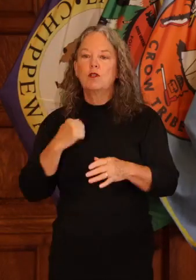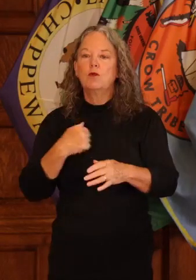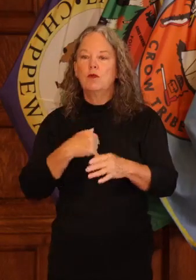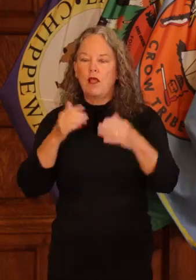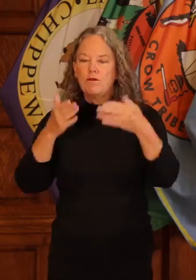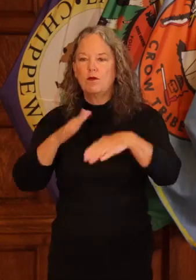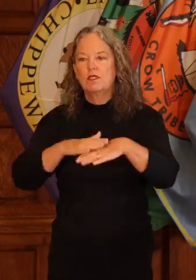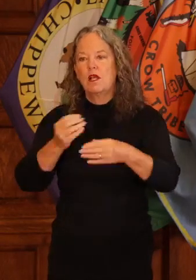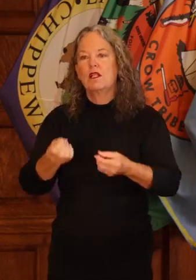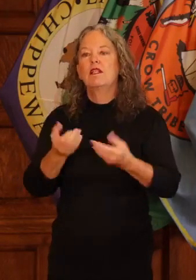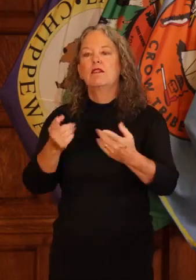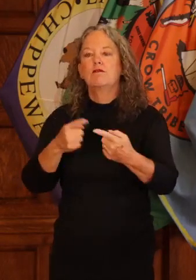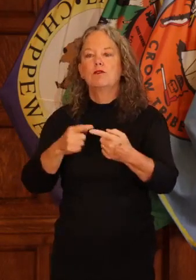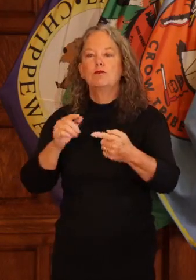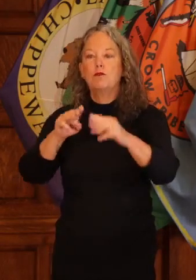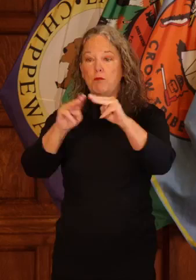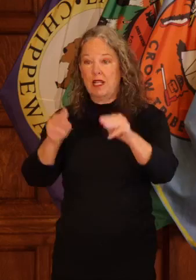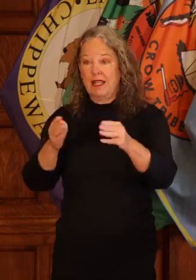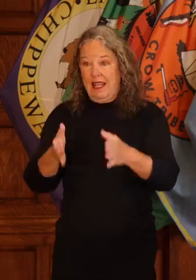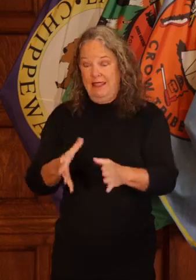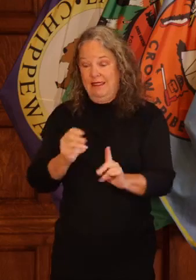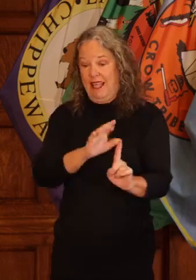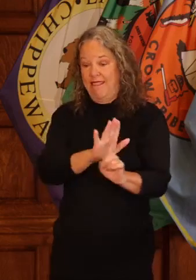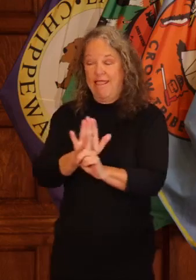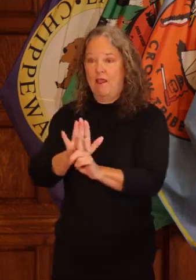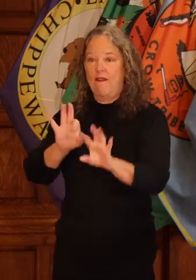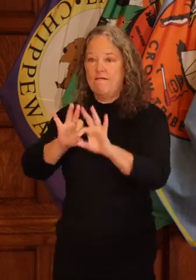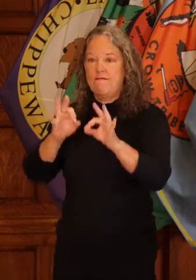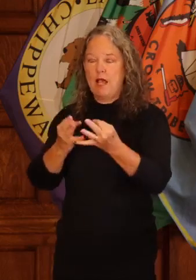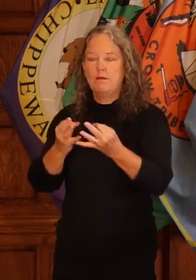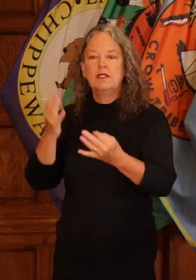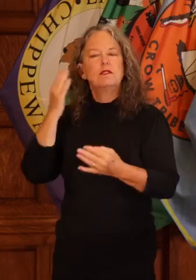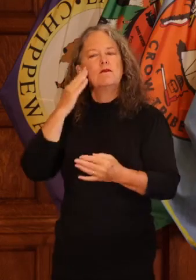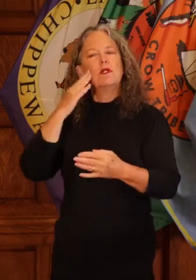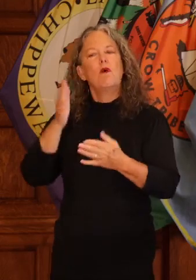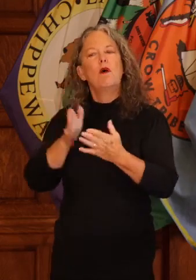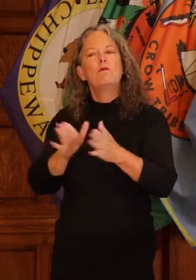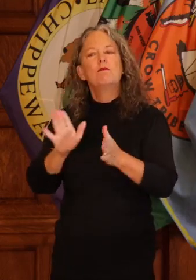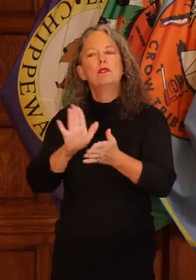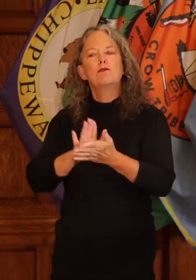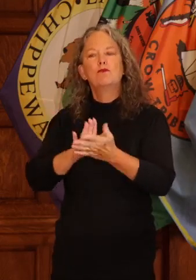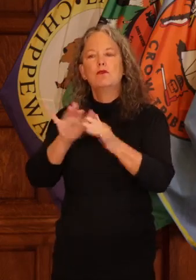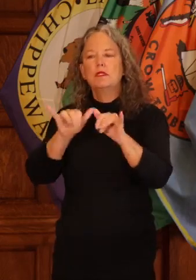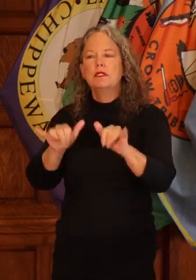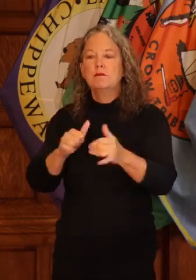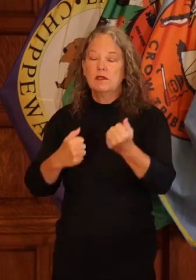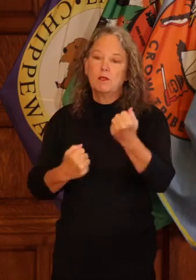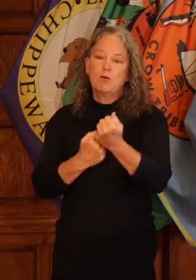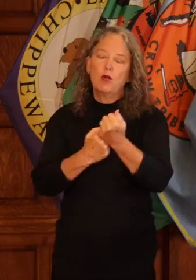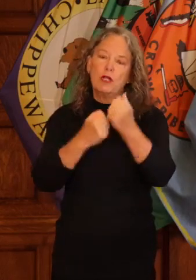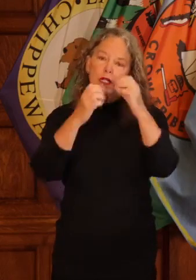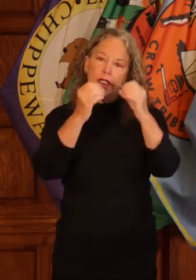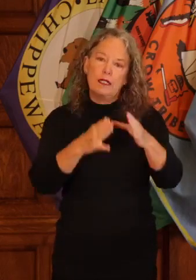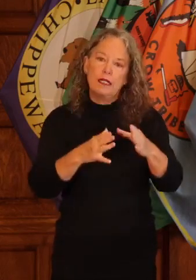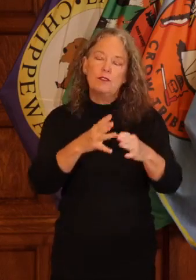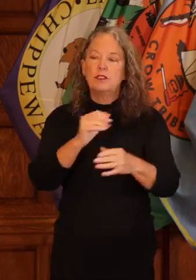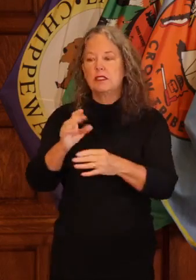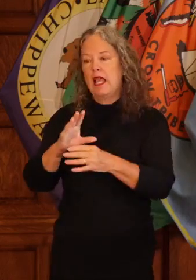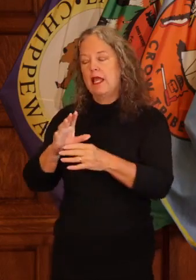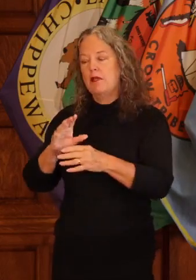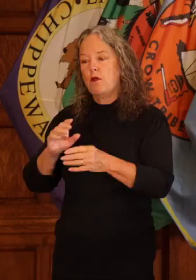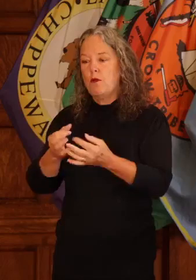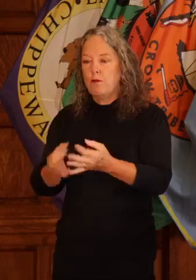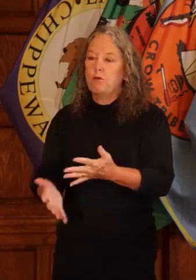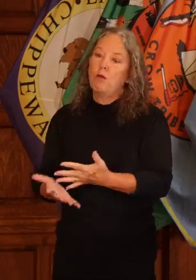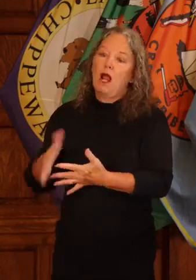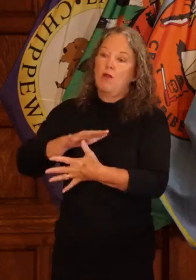Montanans and their families. We know a public school system that supports its teachers and prioritizes student success